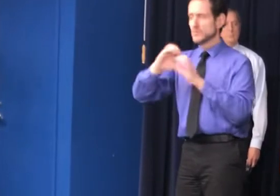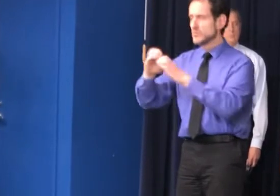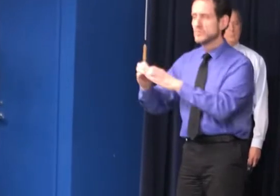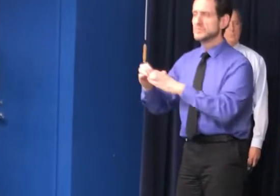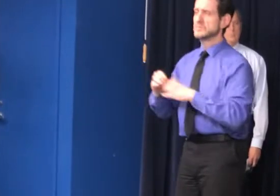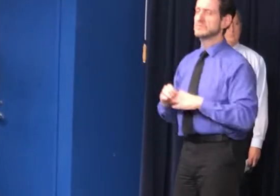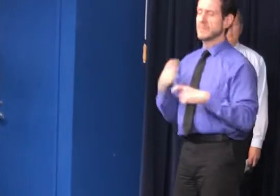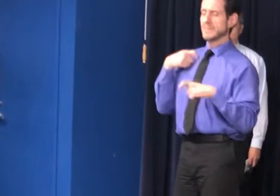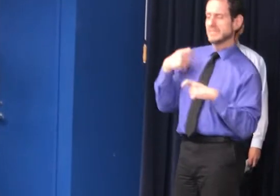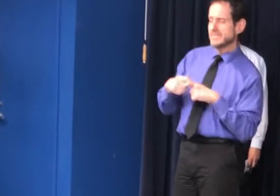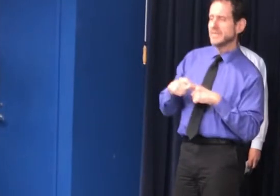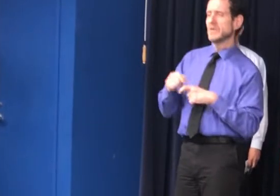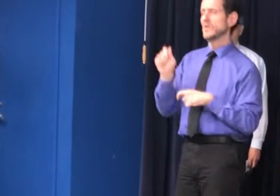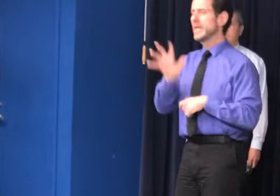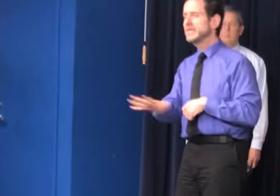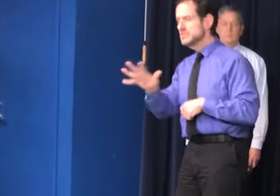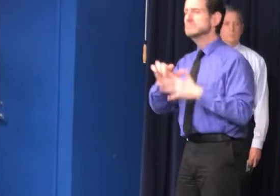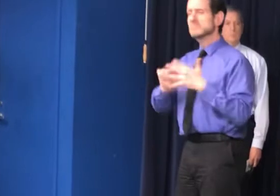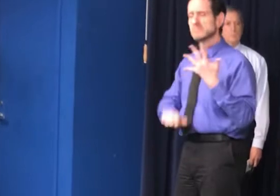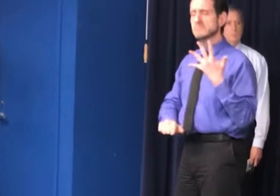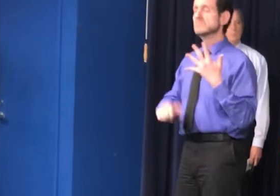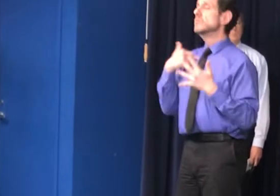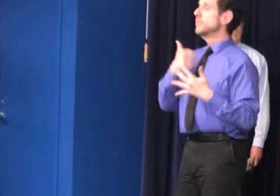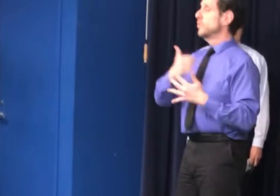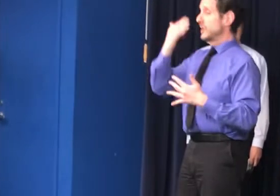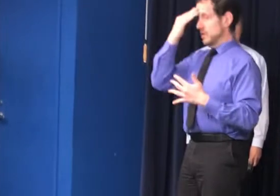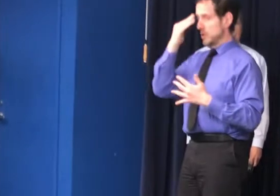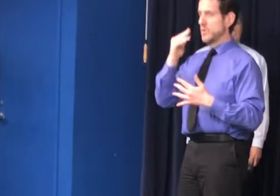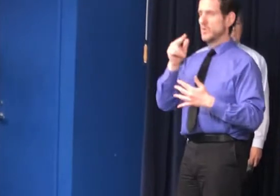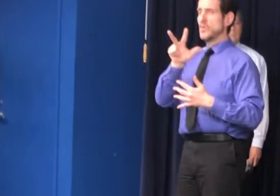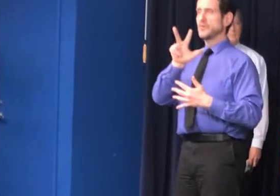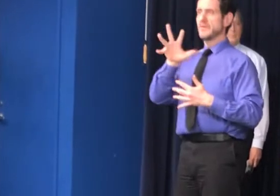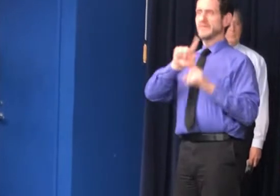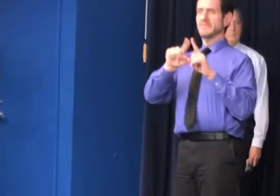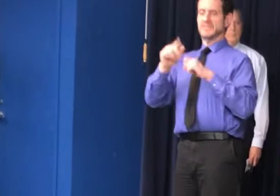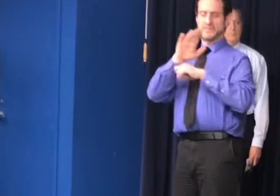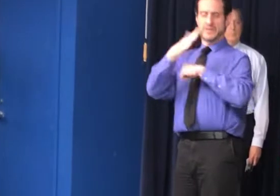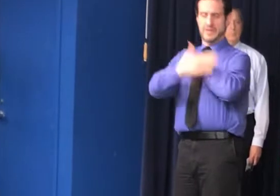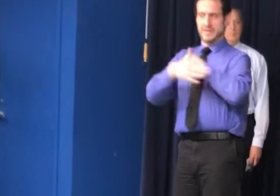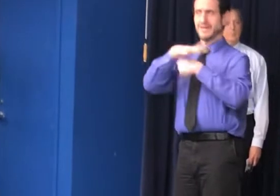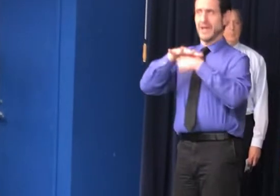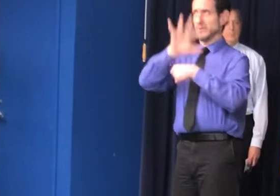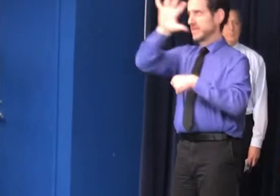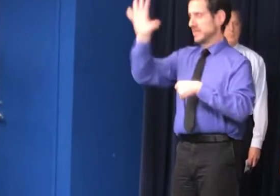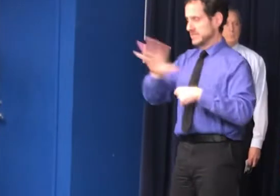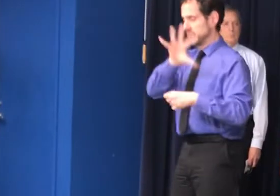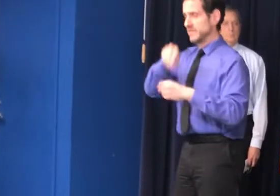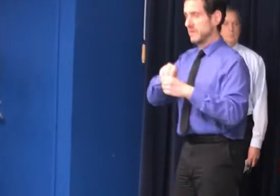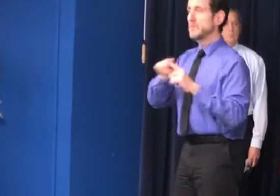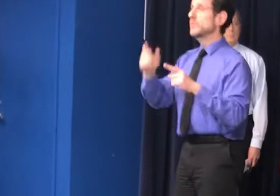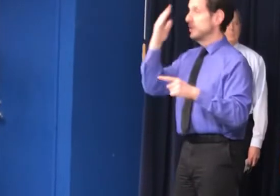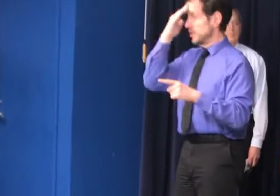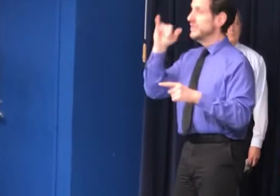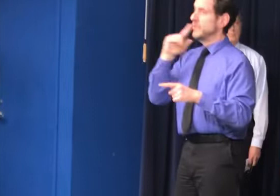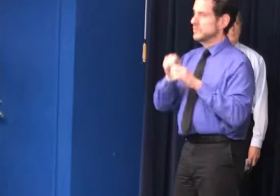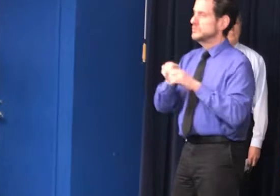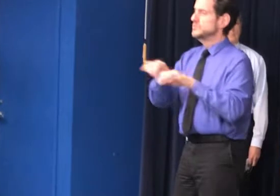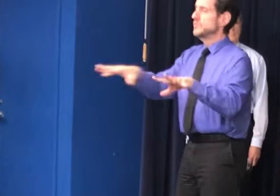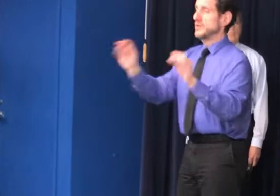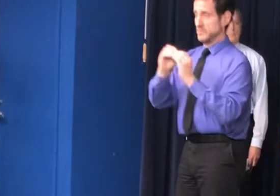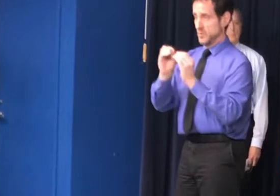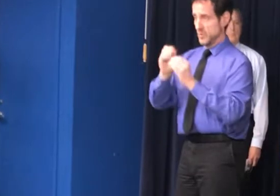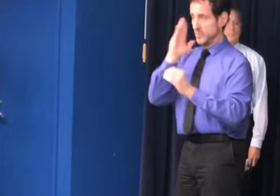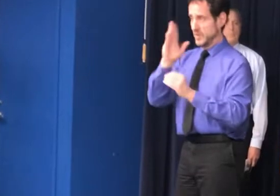Right now, we know of the counties that are involved, but we know that the number of counties will grow as well. Continue to stay home